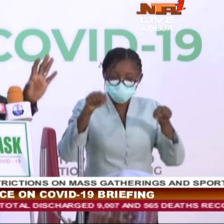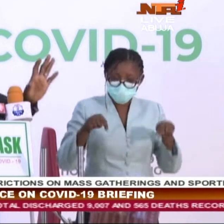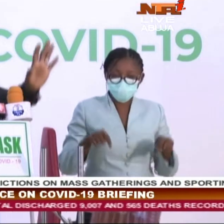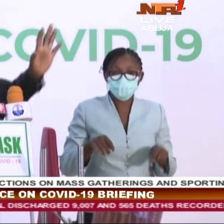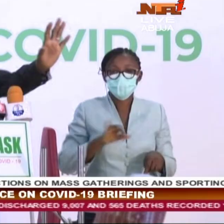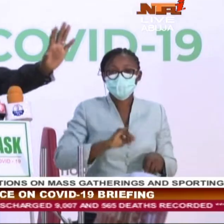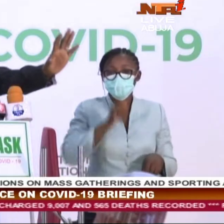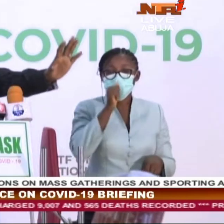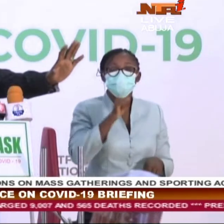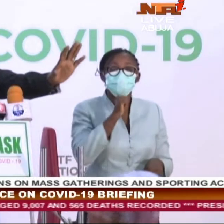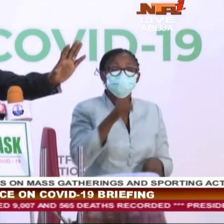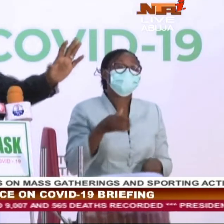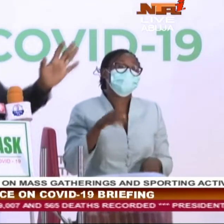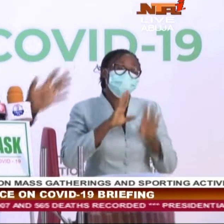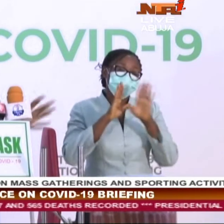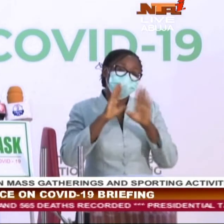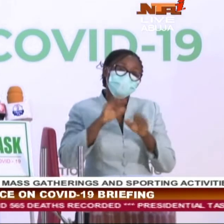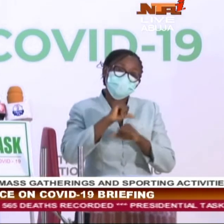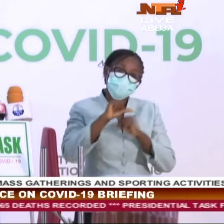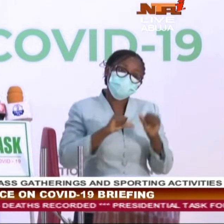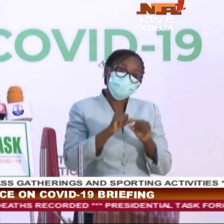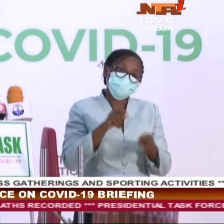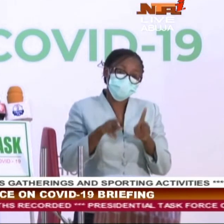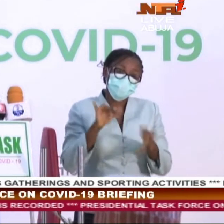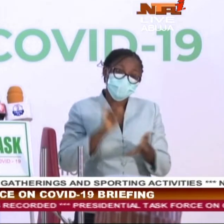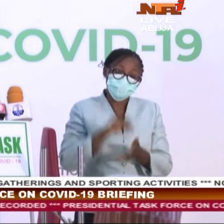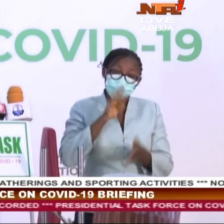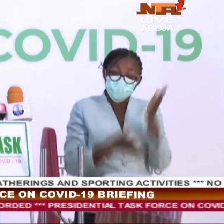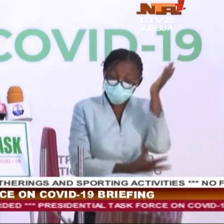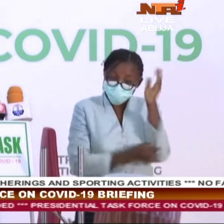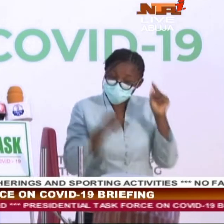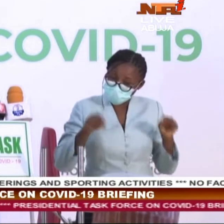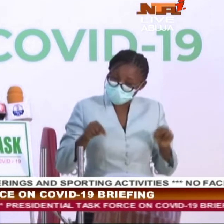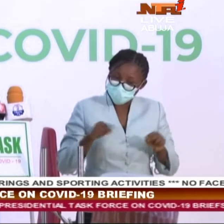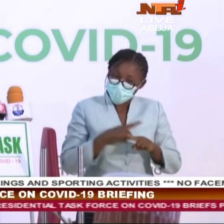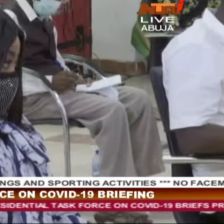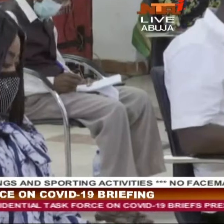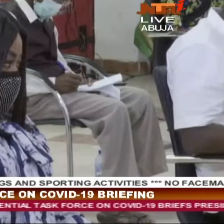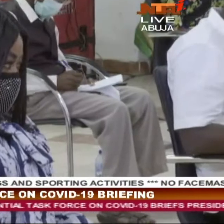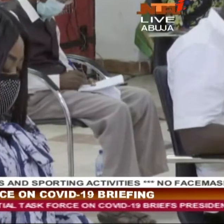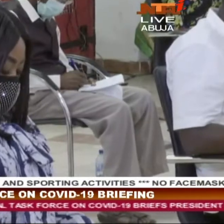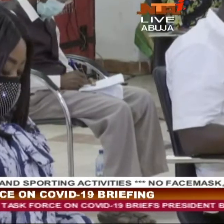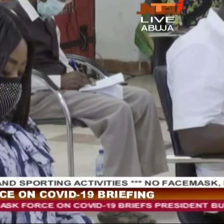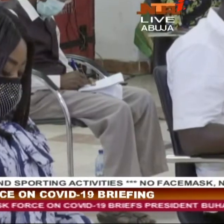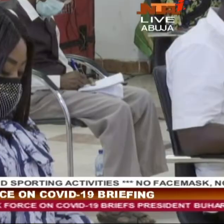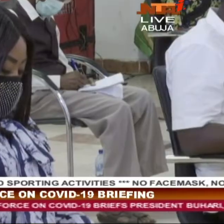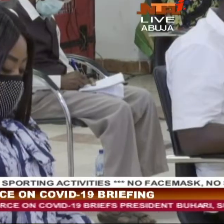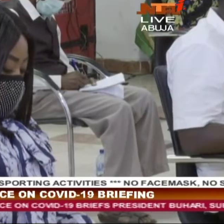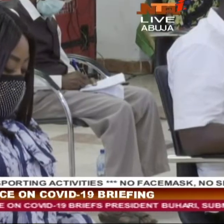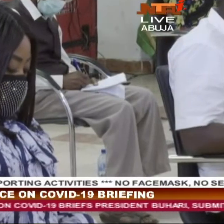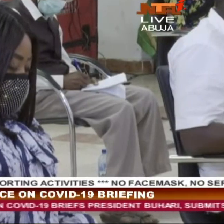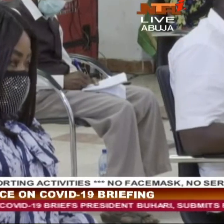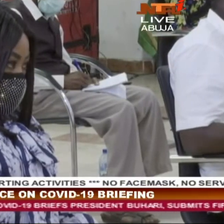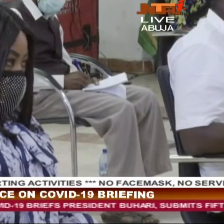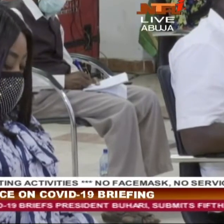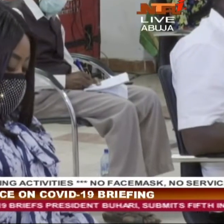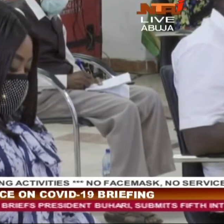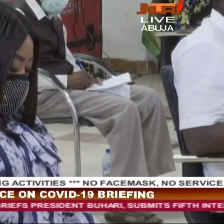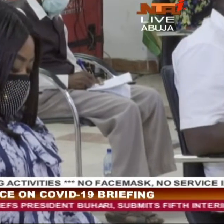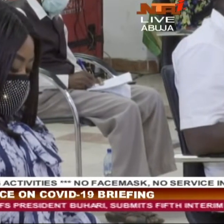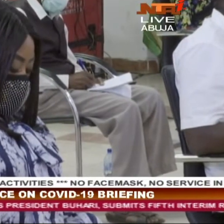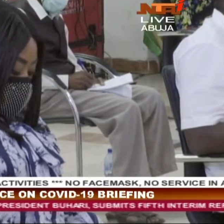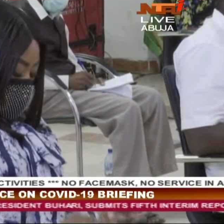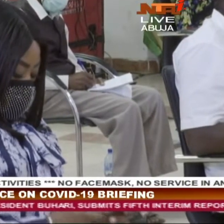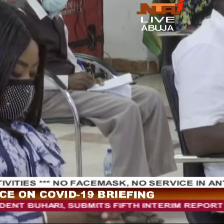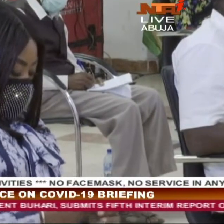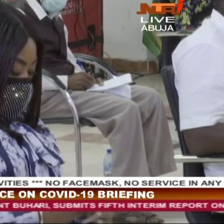I'm not talking about those that are already there, in addition as a result of the COVID-19. We already have a high number of those